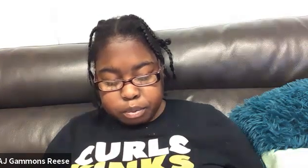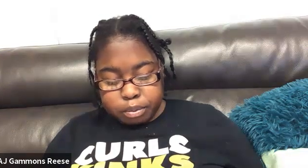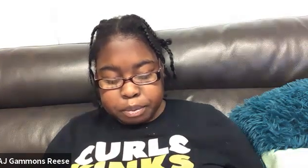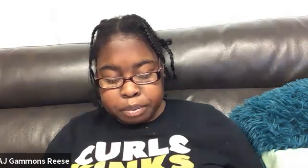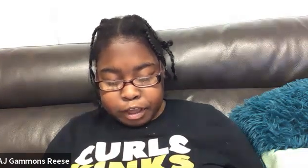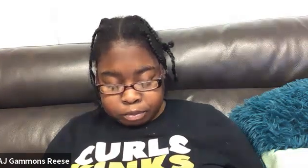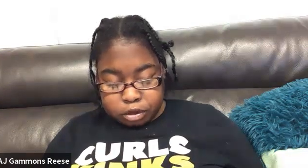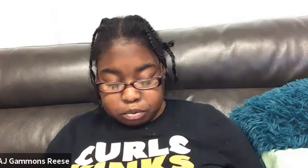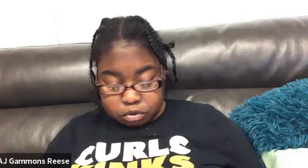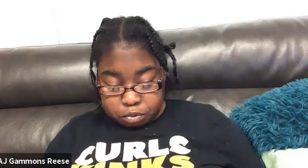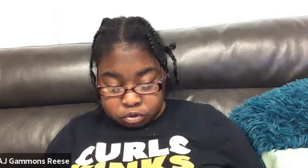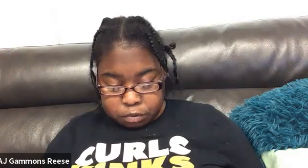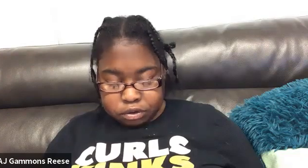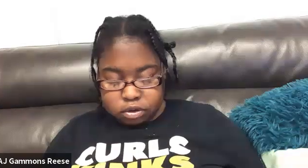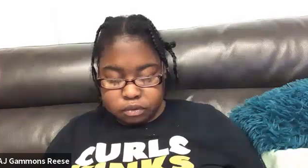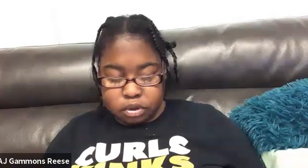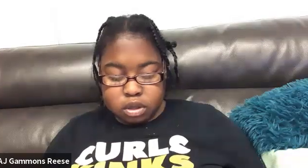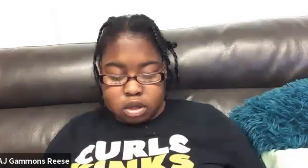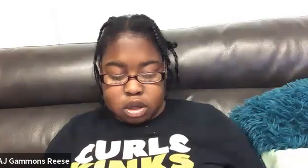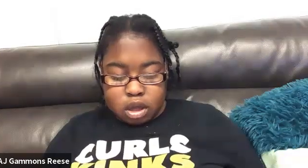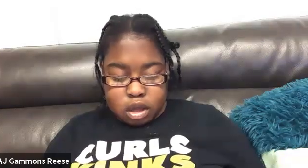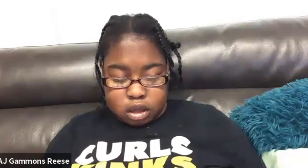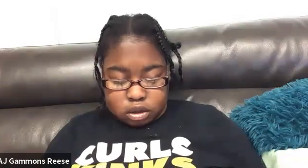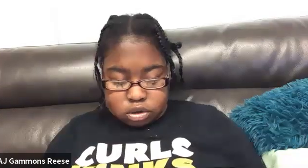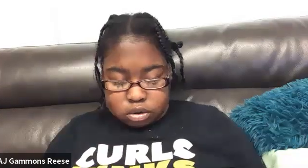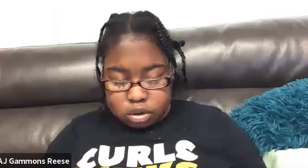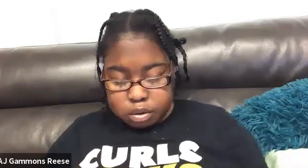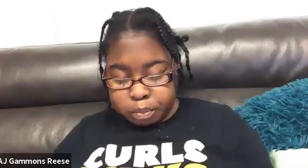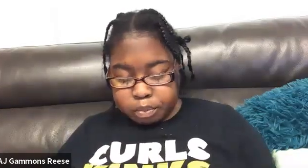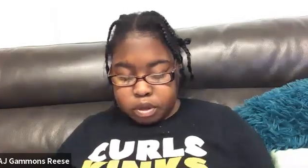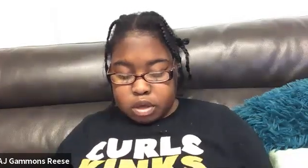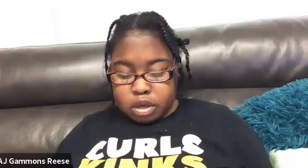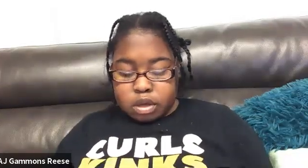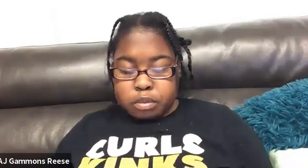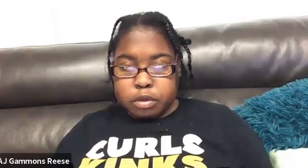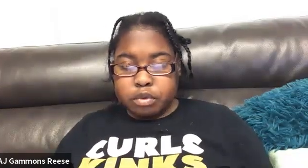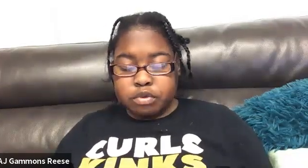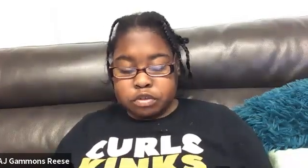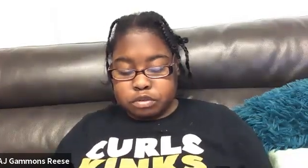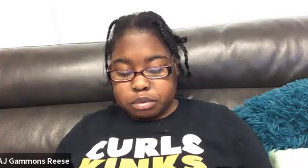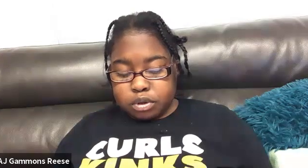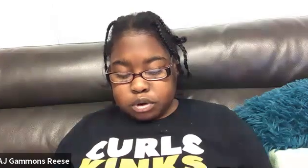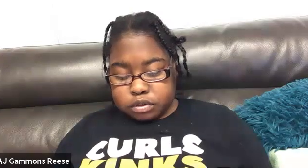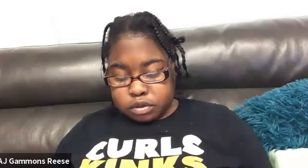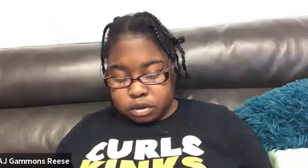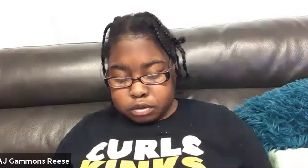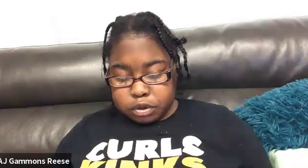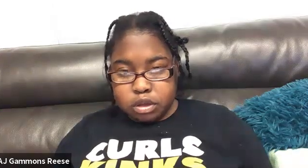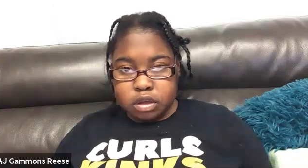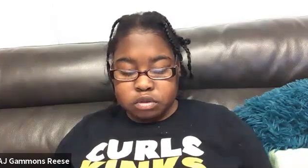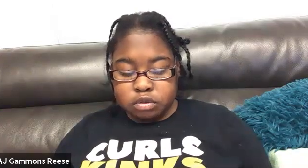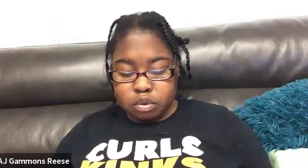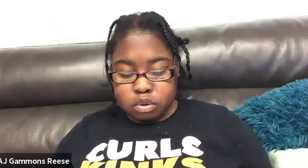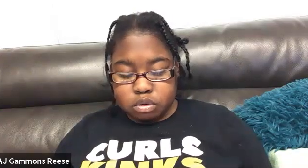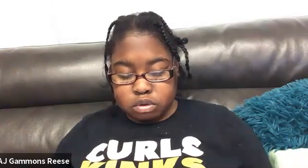from Black people's perspective, and people with disabilities could